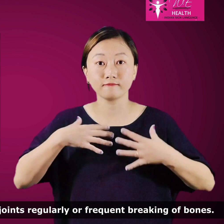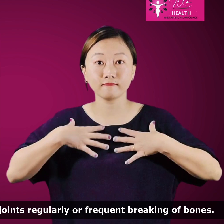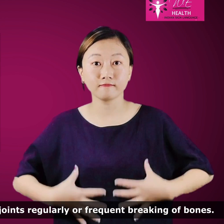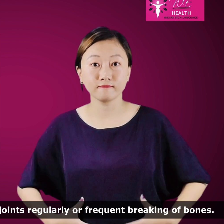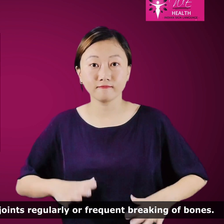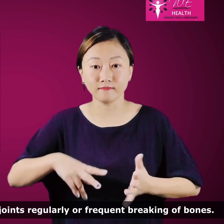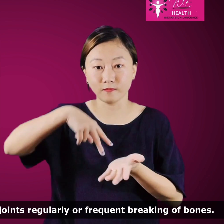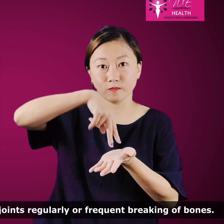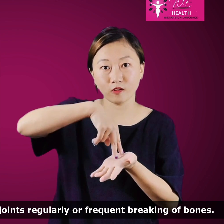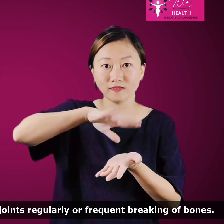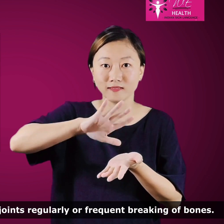5th,